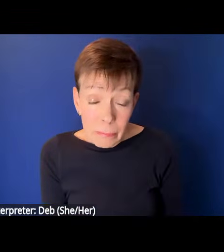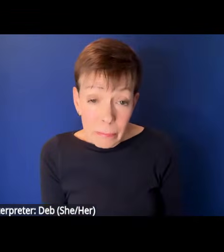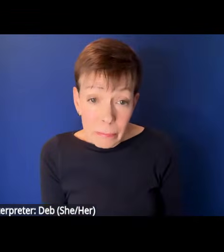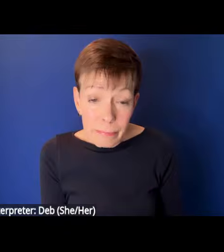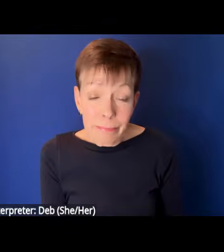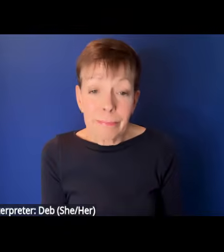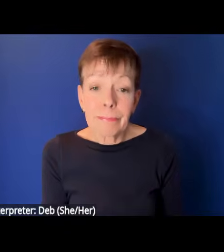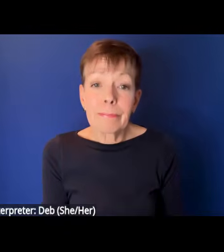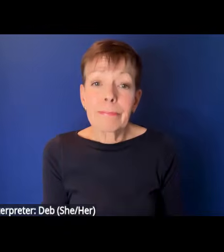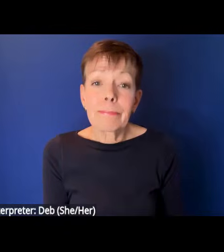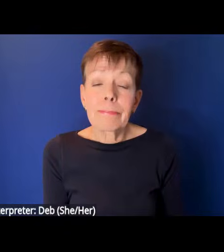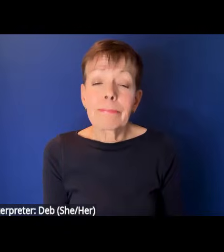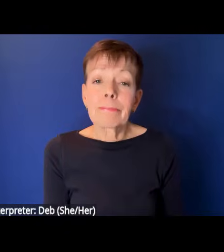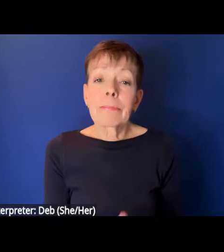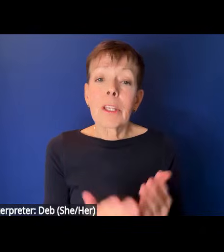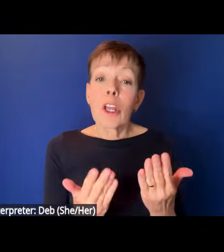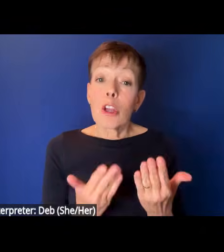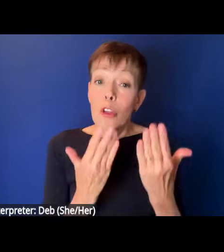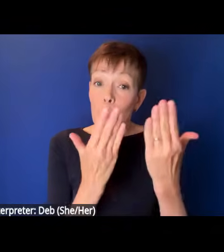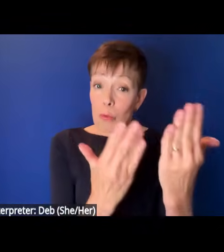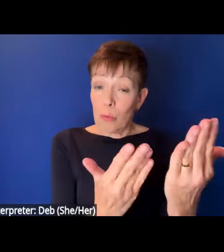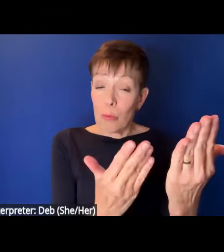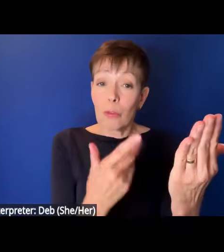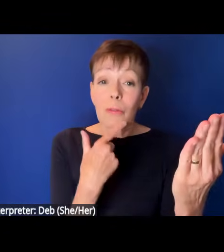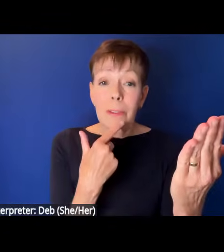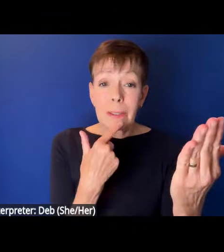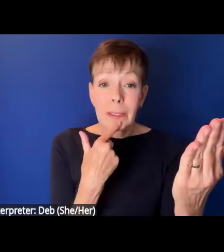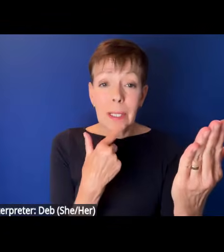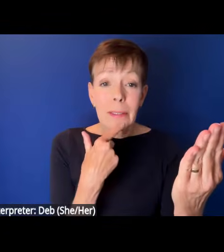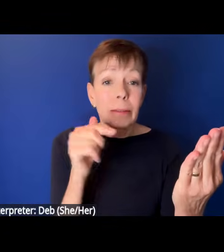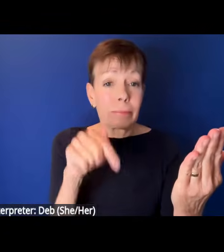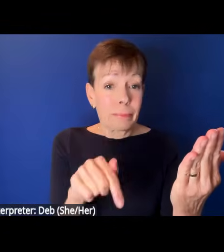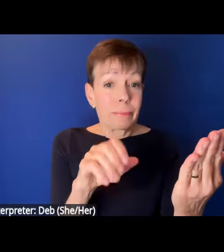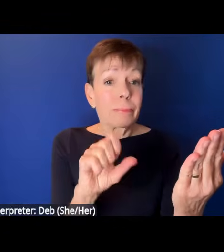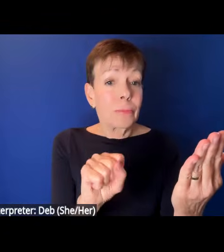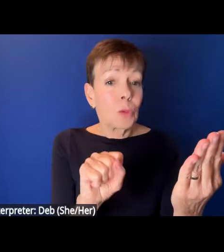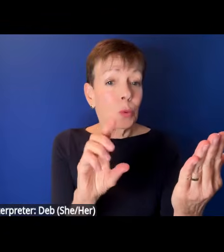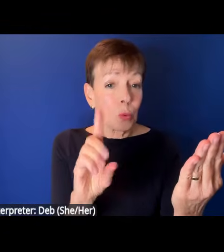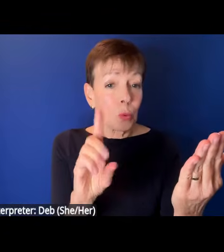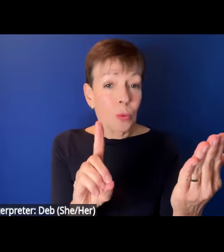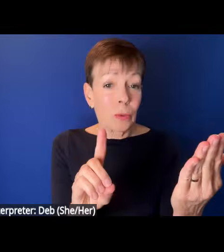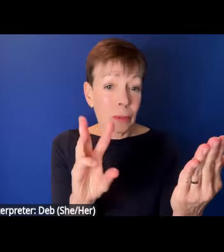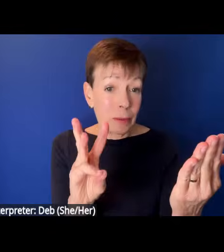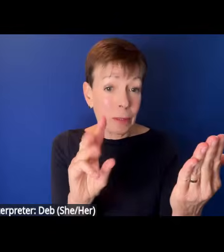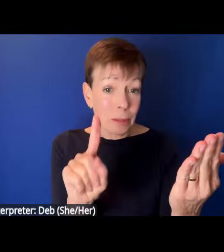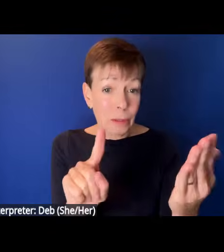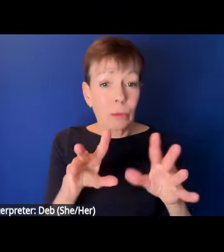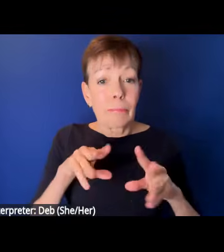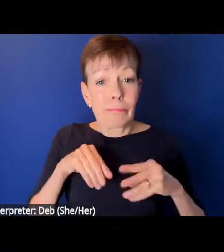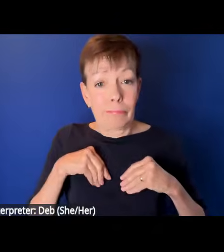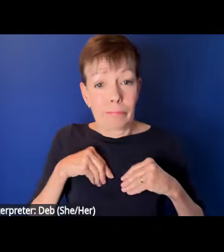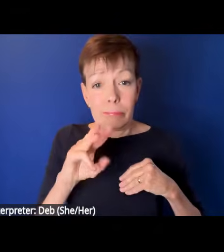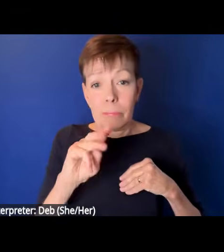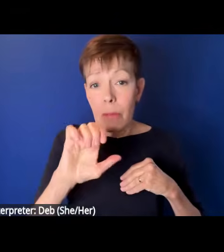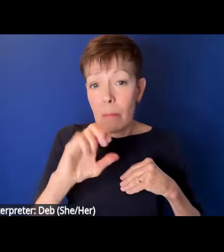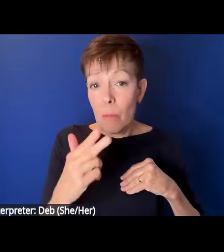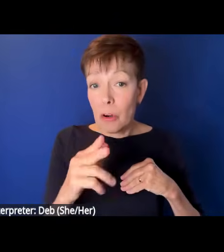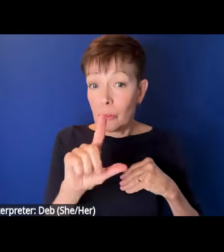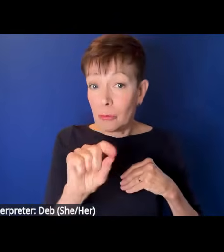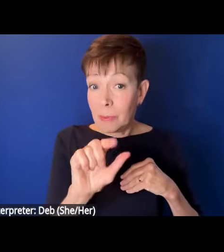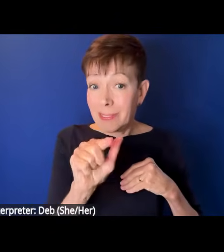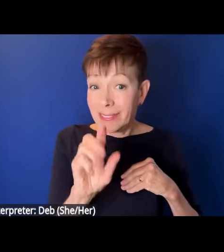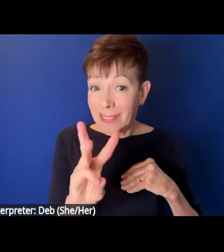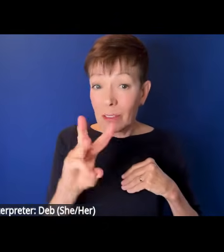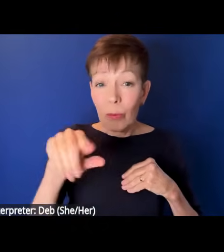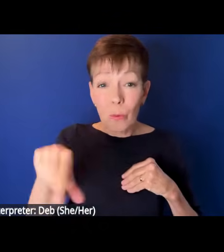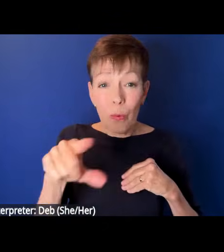Okay, so the recommended motion is that the Board of Education of School District number 61 Greater Victoria accept the March 2026 quarterly financial report